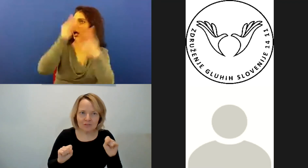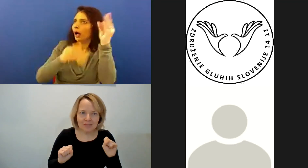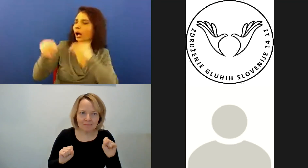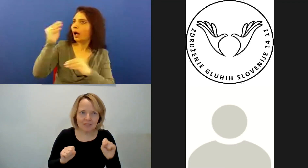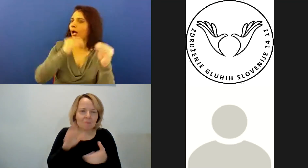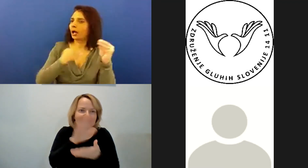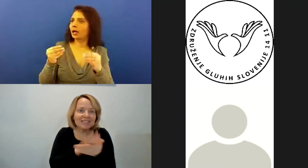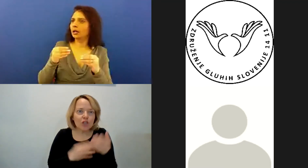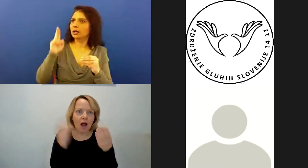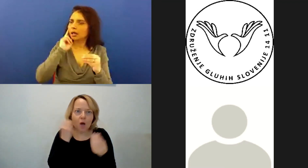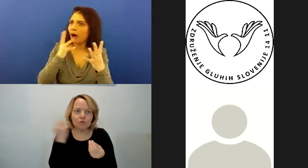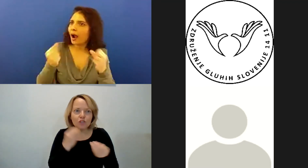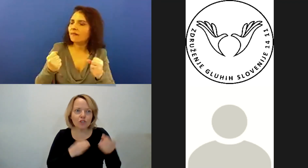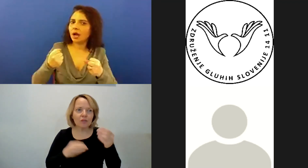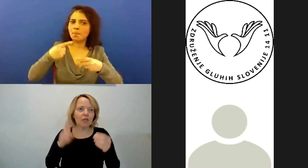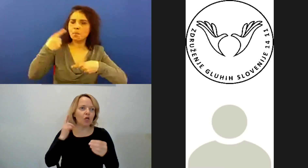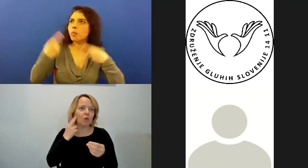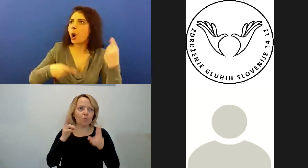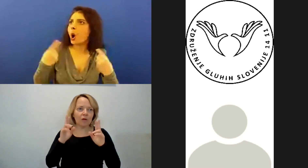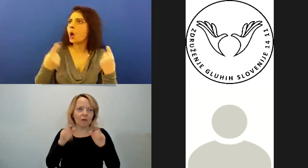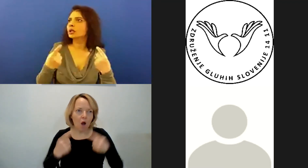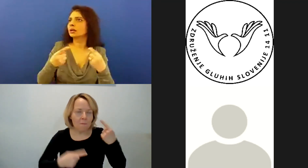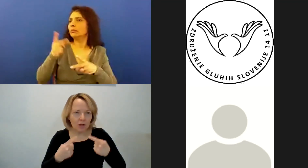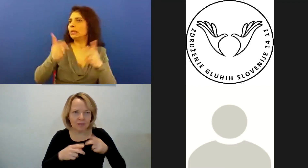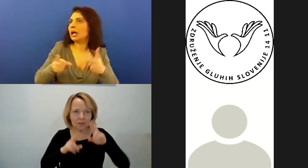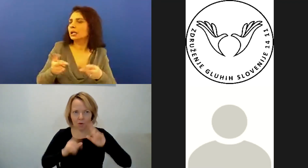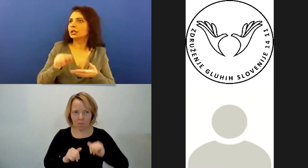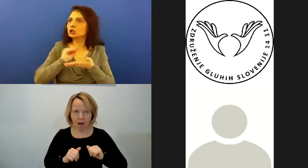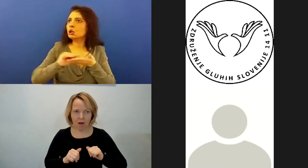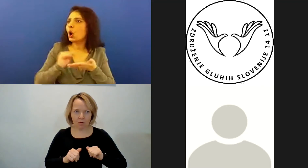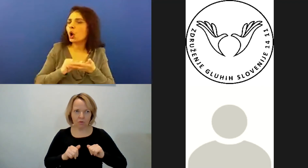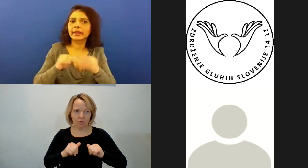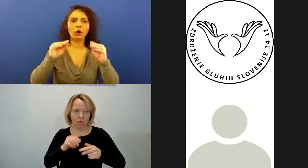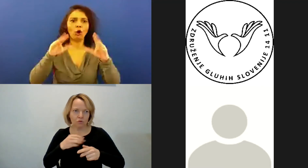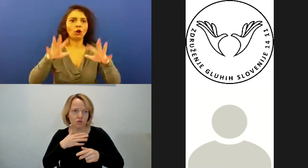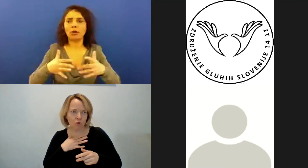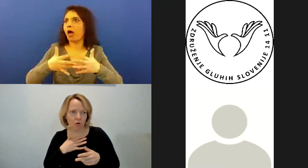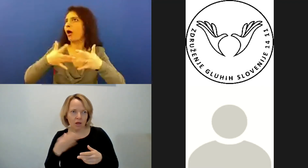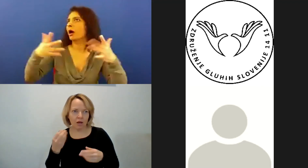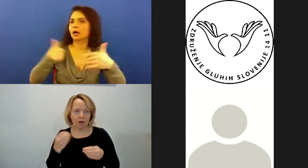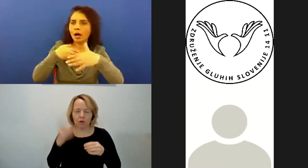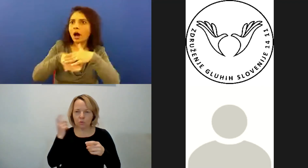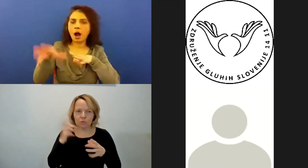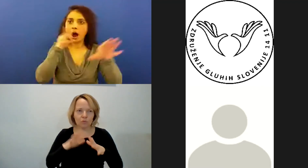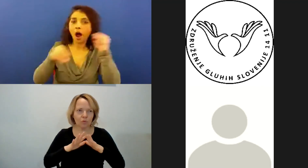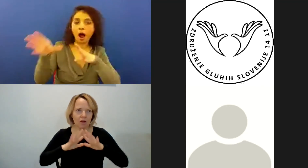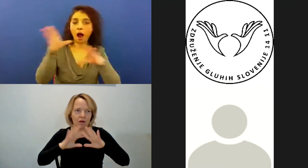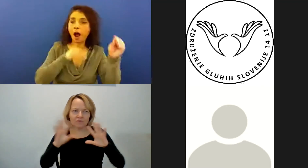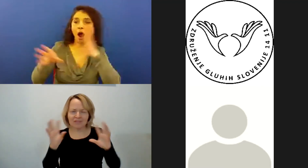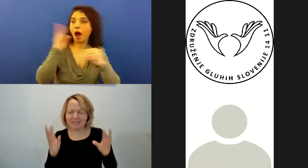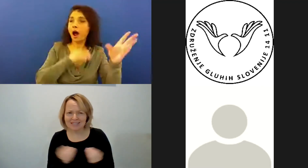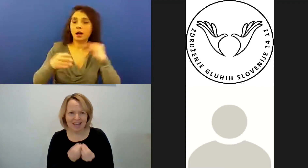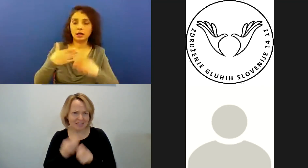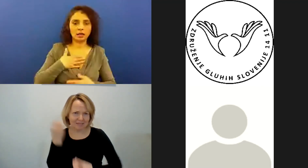in Kosovo, I mainly mingled with deaf people, but they were illiterate. Now in Switzerland, I mingled, hang out mostly